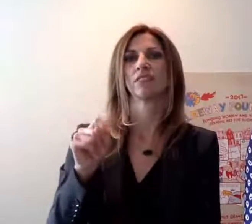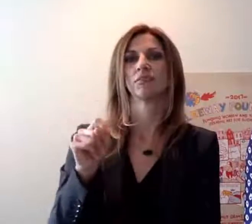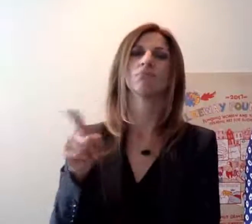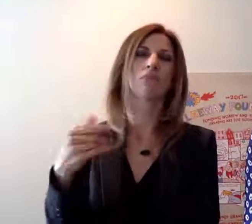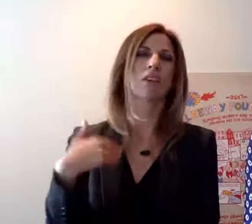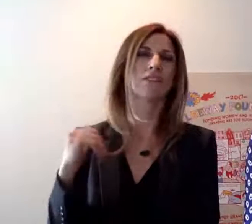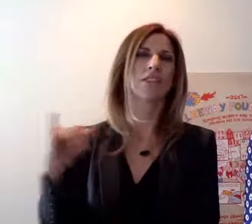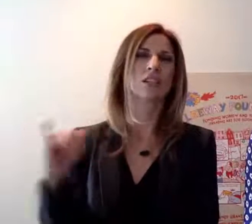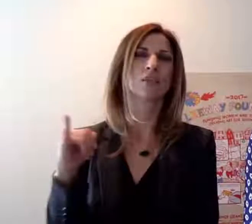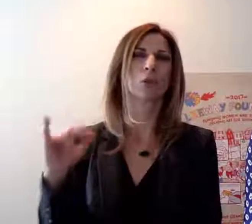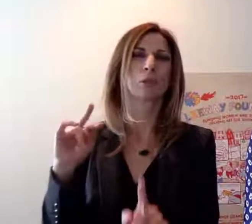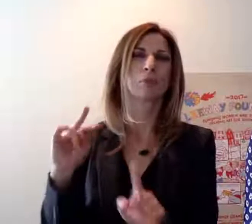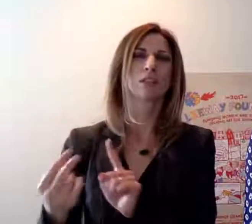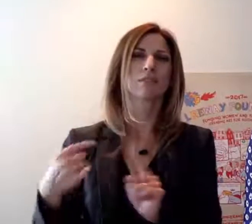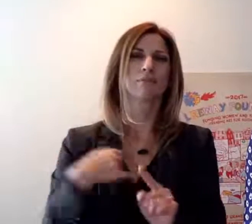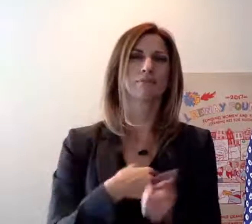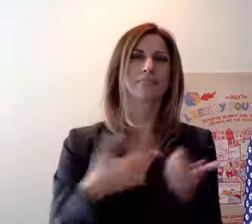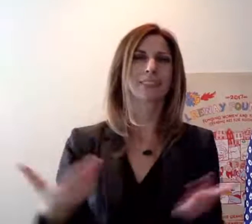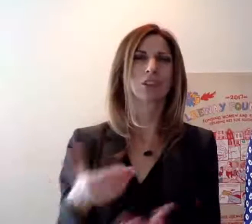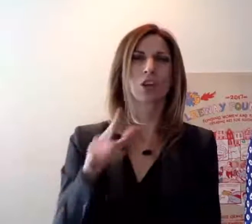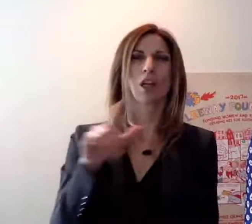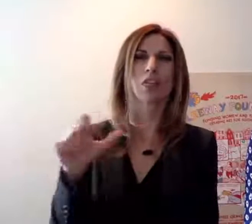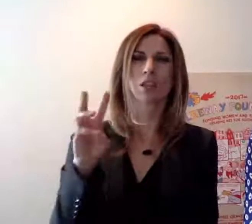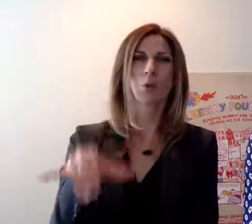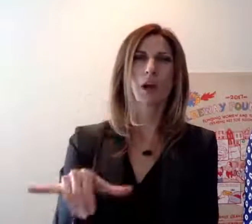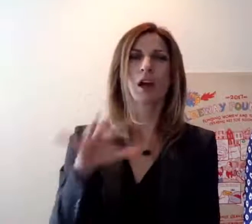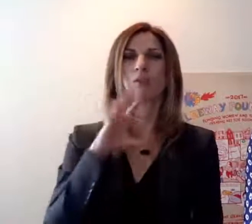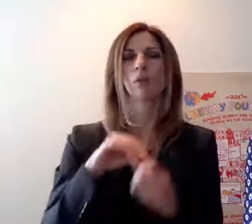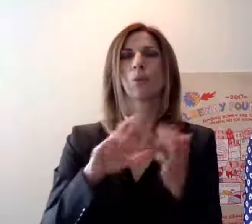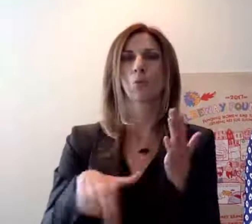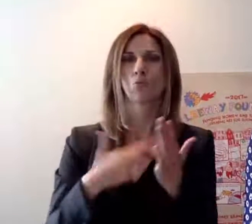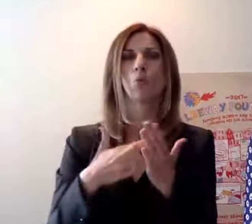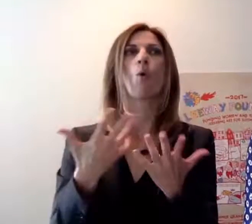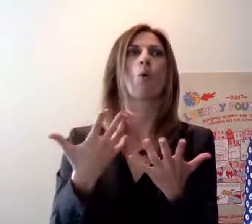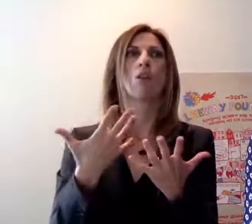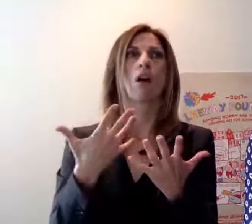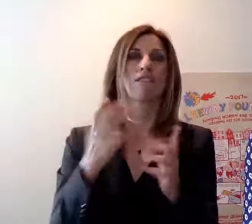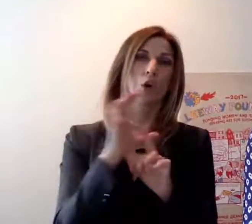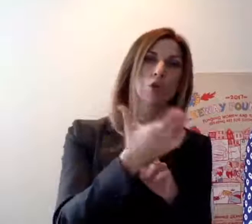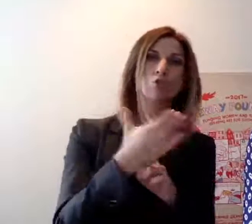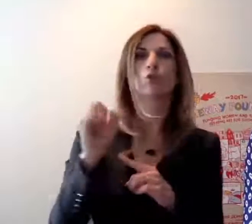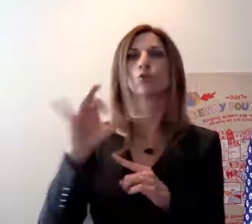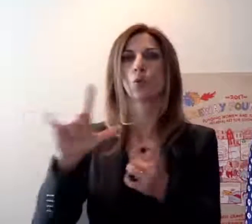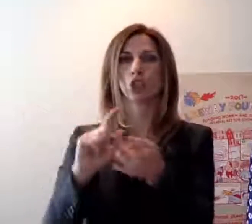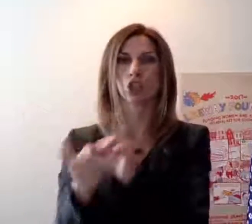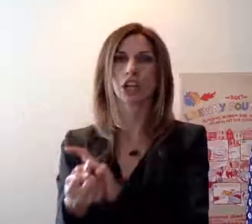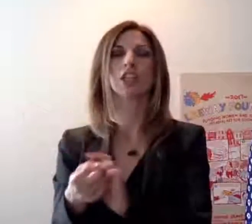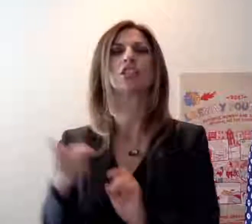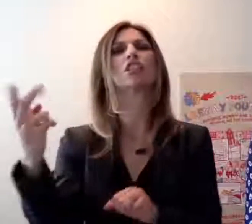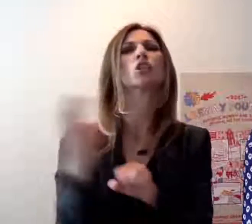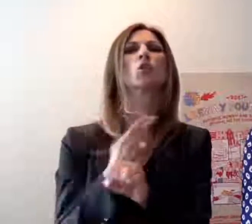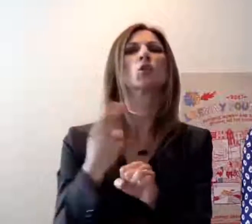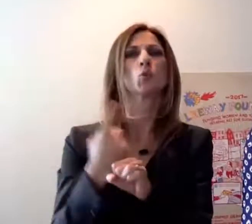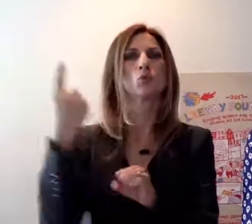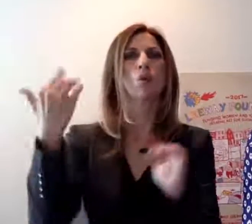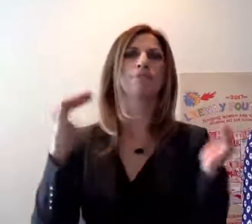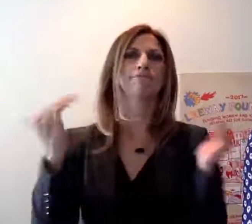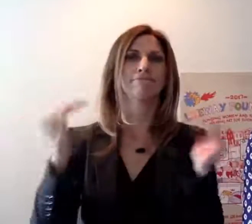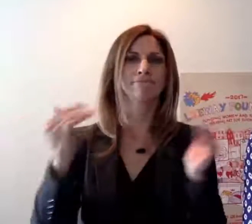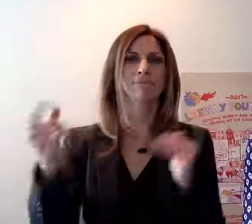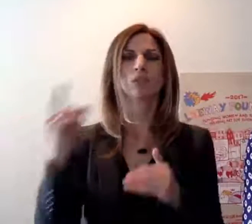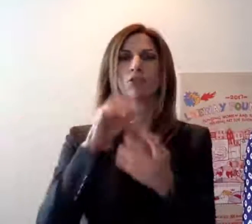perspective to Leeway on the role of culture in social change processes. And he uses this analogy